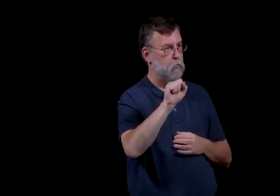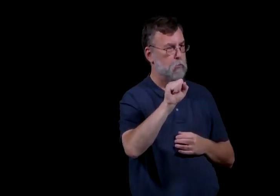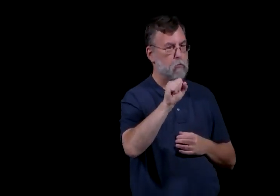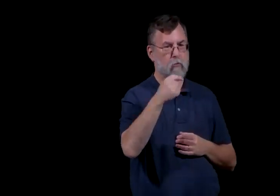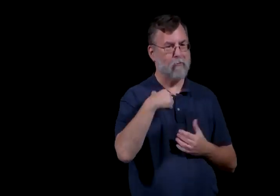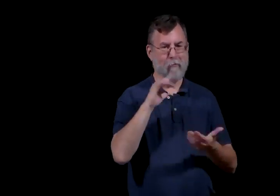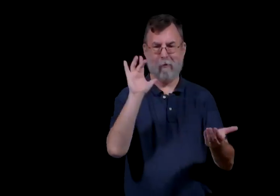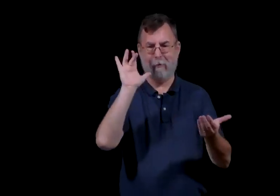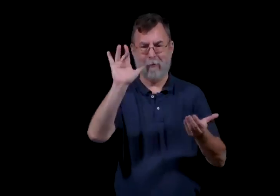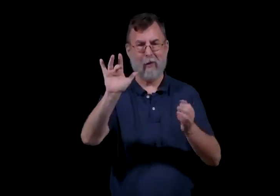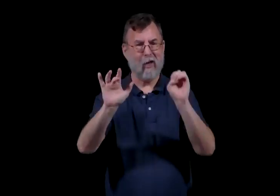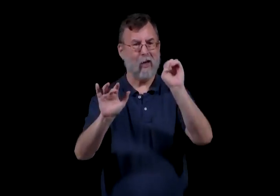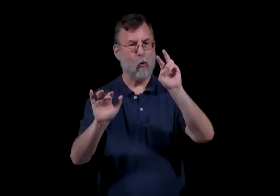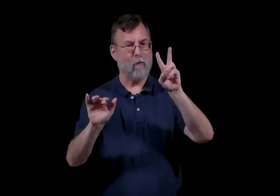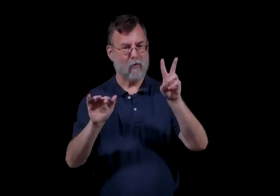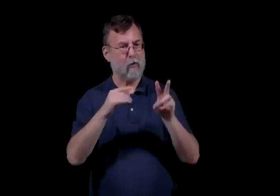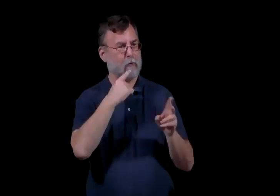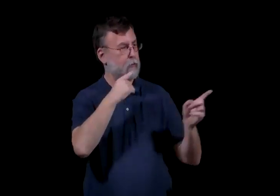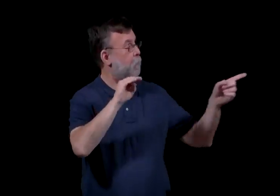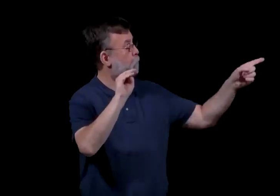When he sat and eat, that means at a meal.